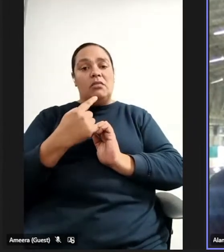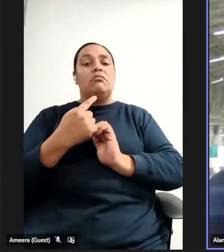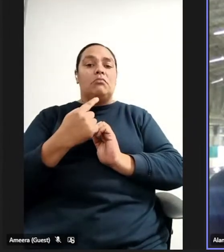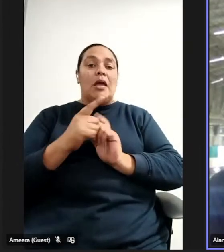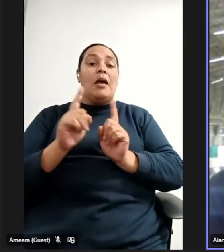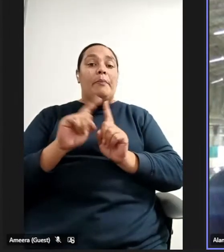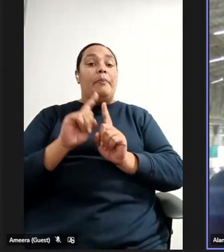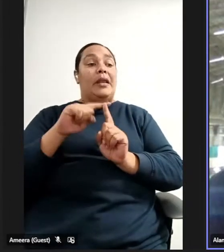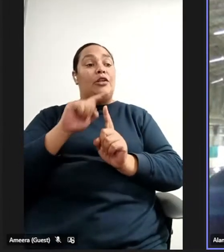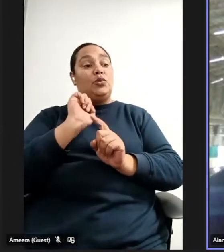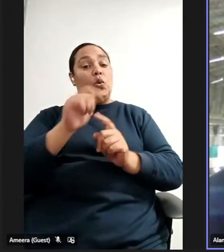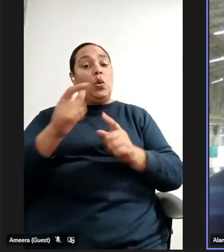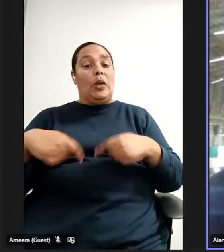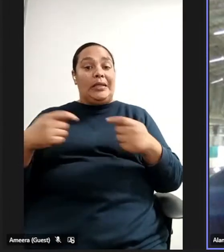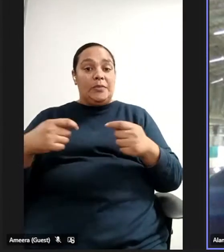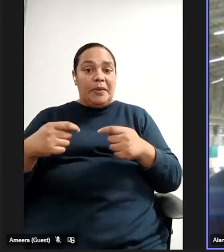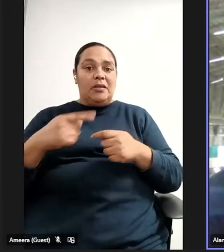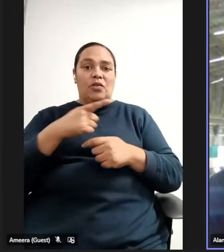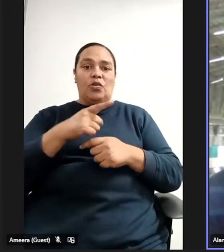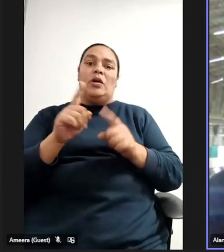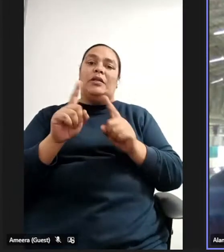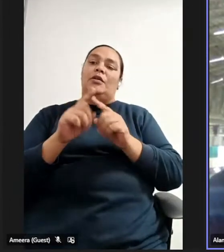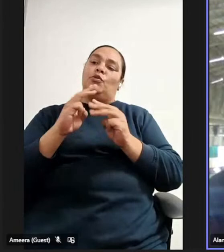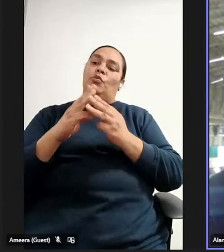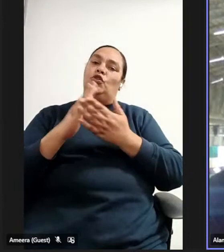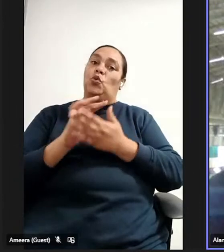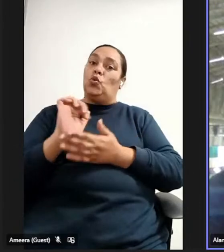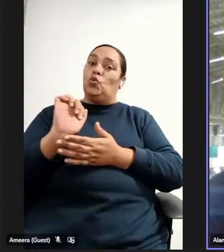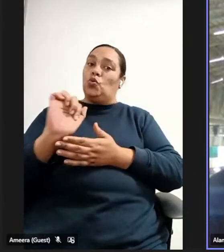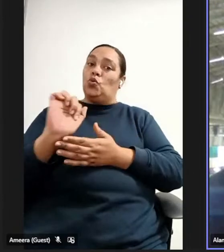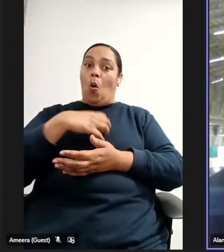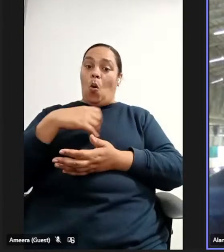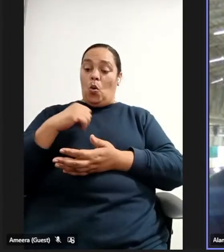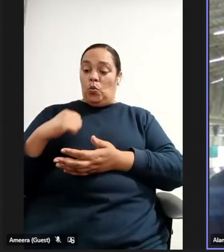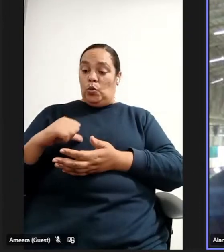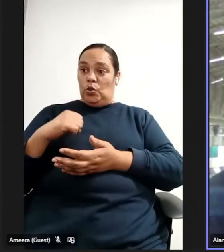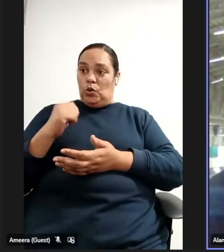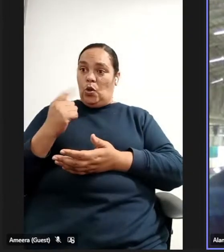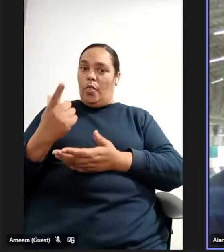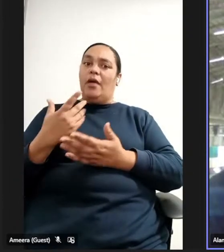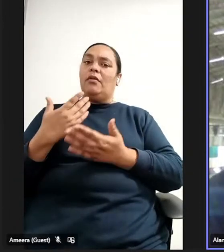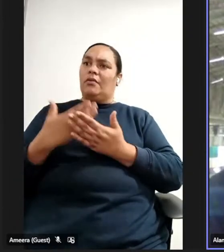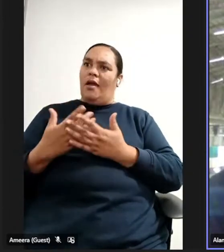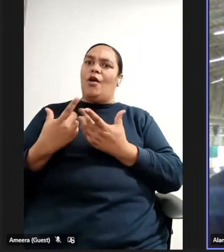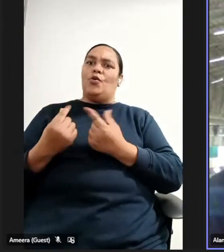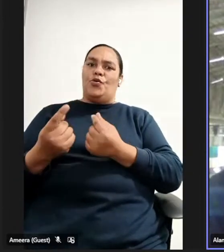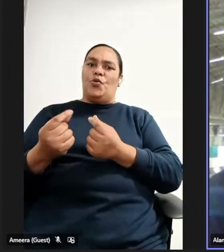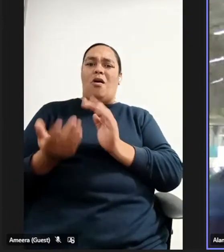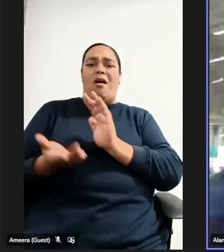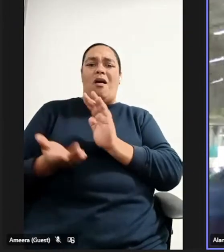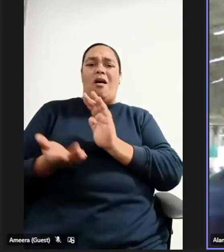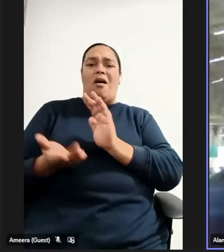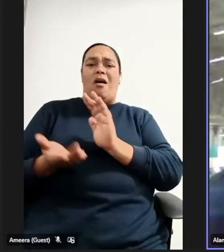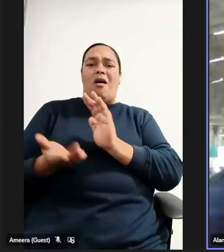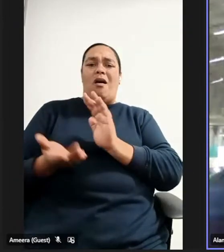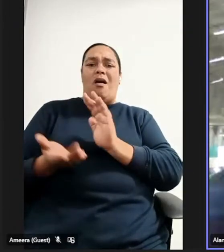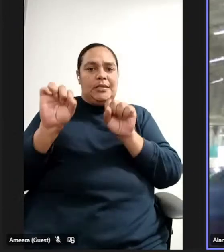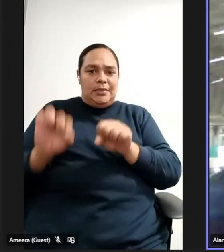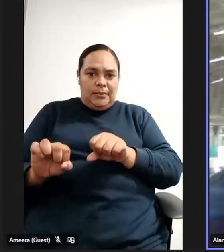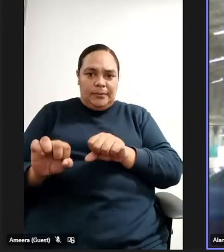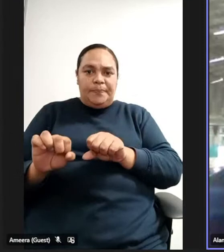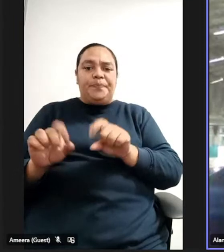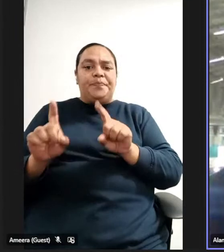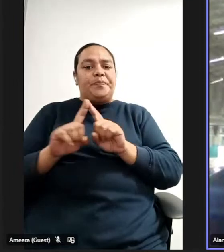about making sure that the grid, their own municipal grids are capable, upgrading those grid systems, making sure that